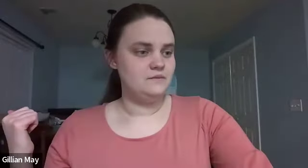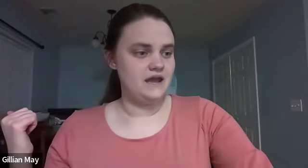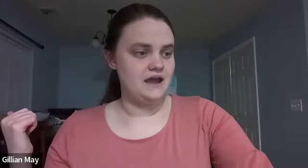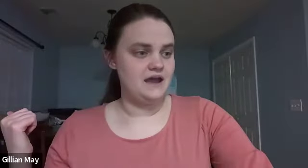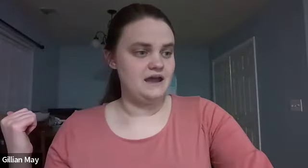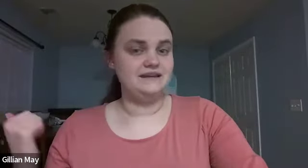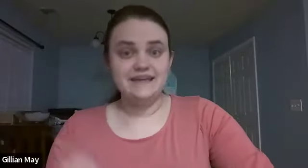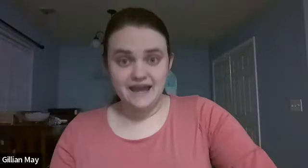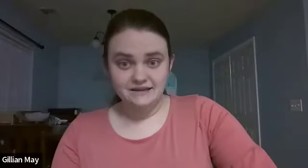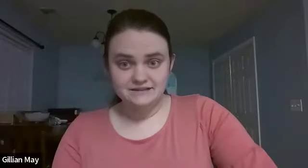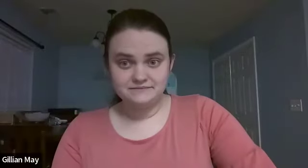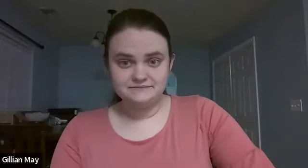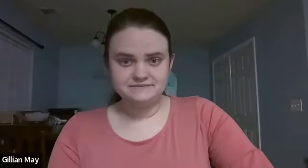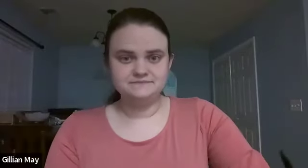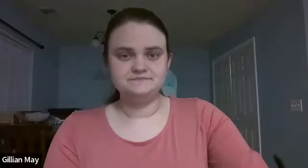we had cat.